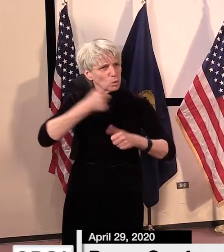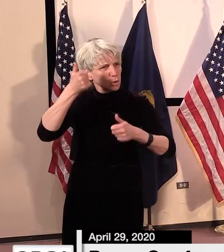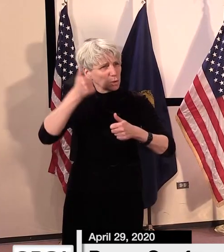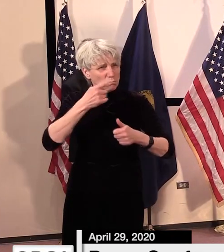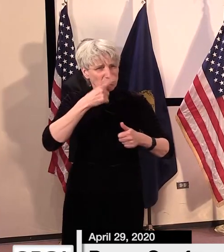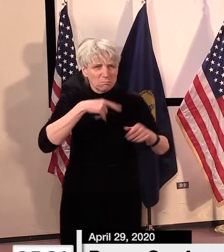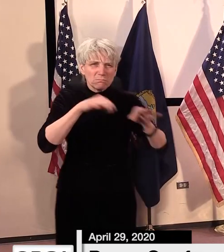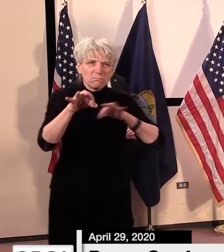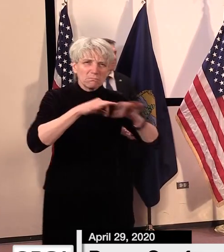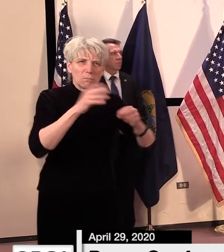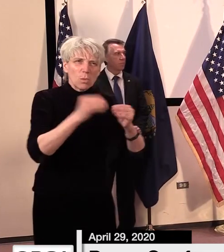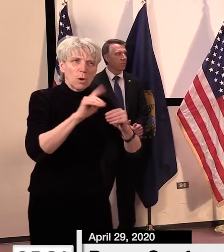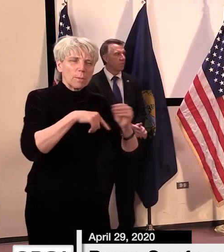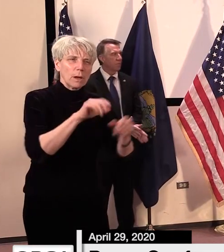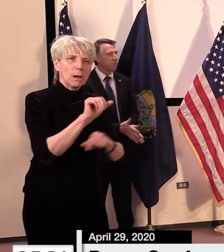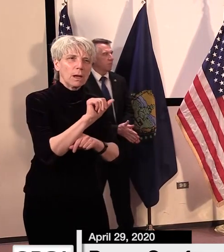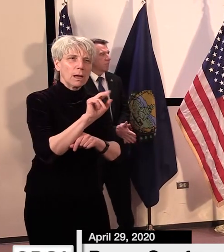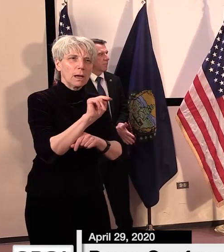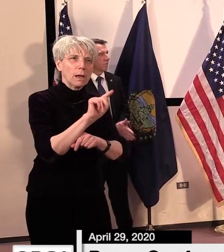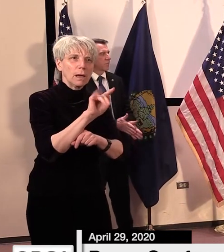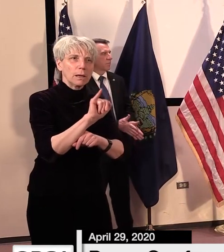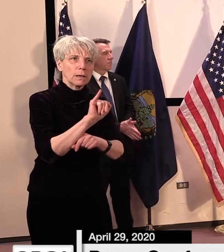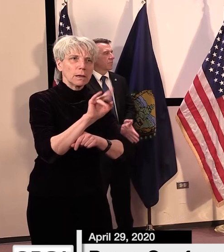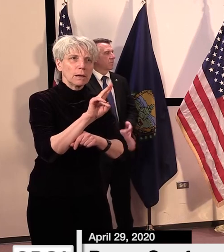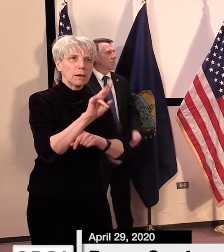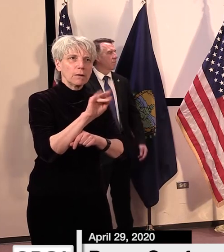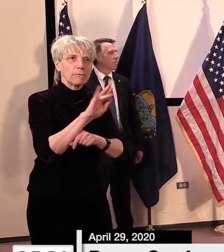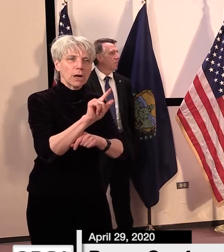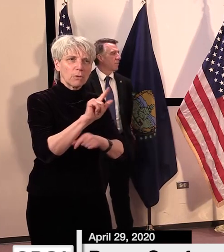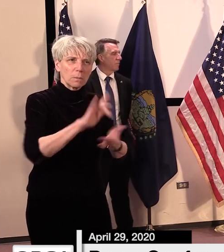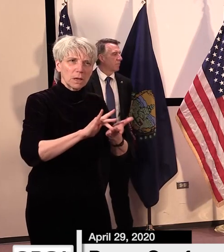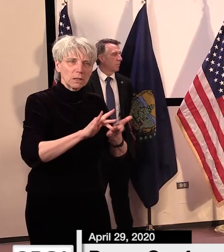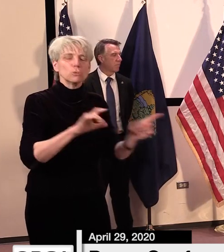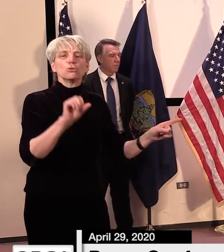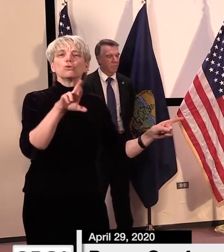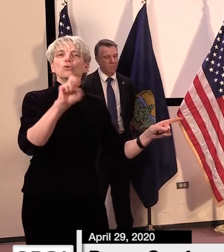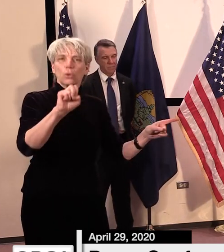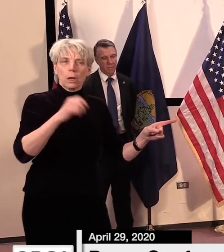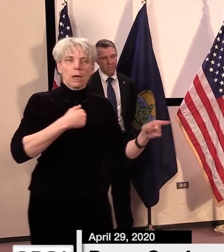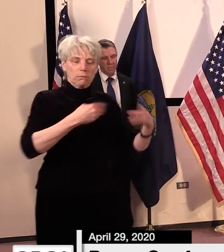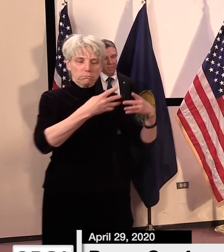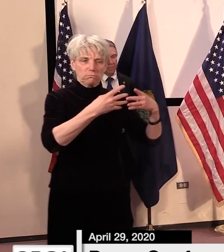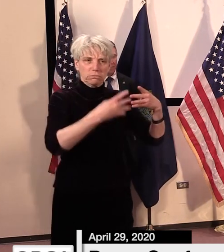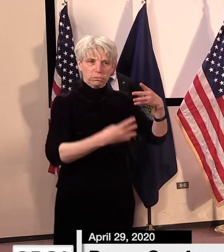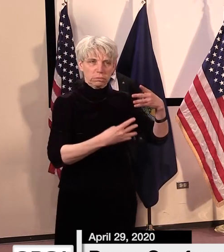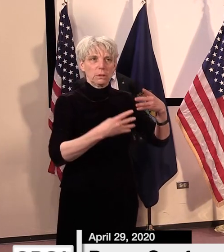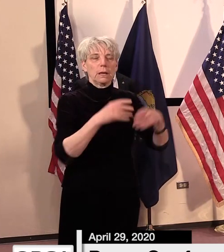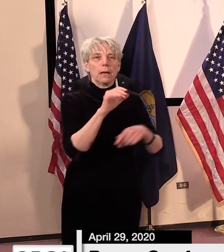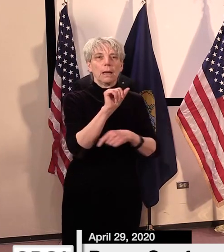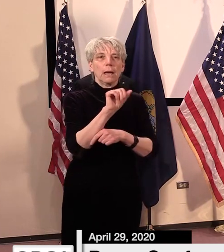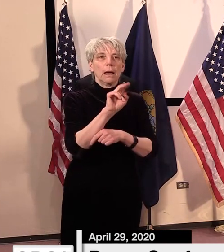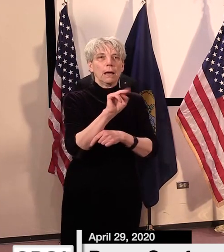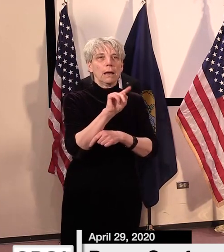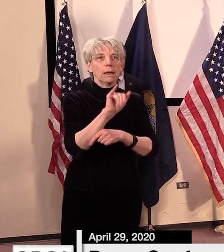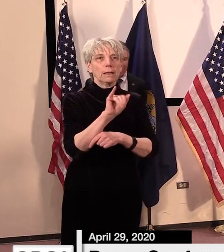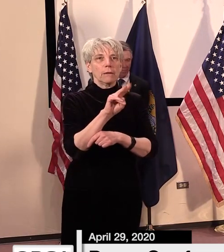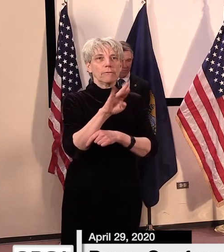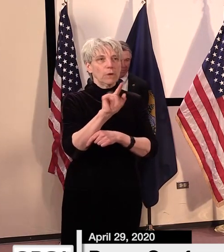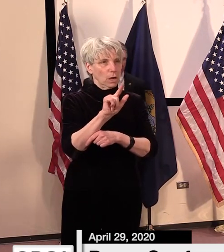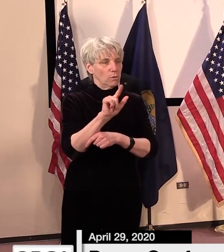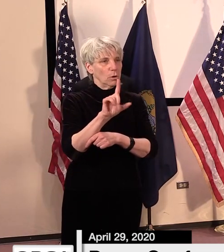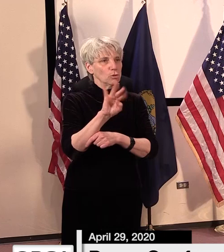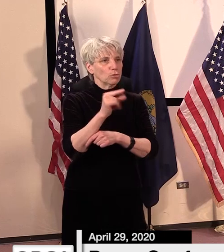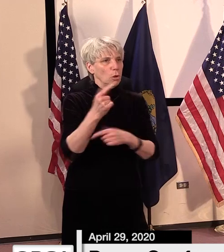Sure. So there are a number of antiviral drugs that are actually already in use and on the